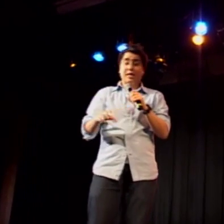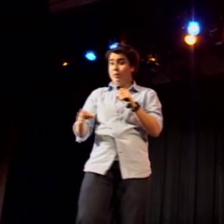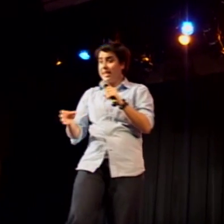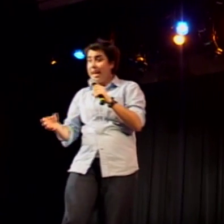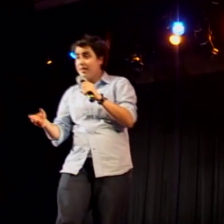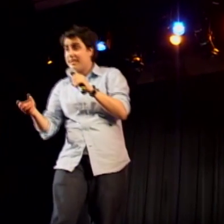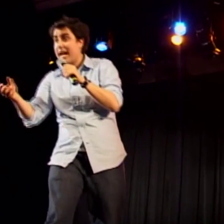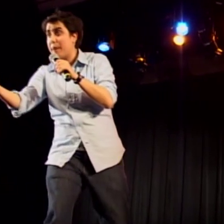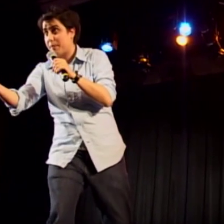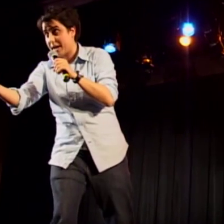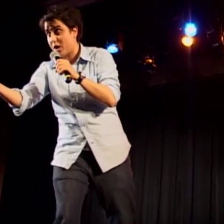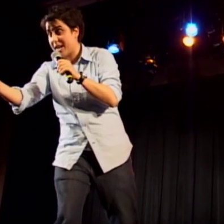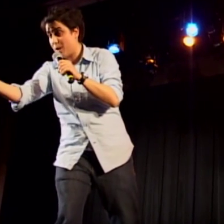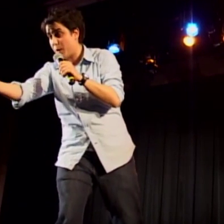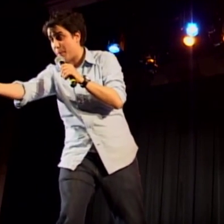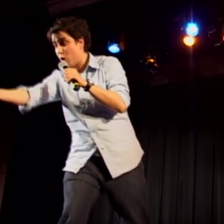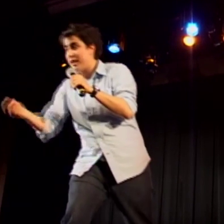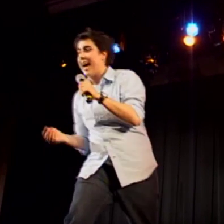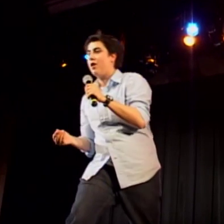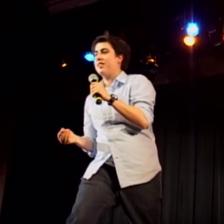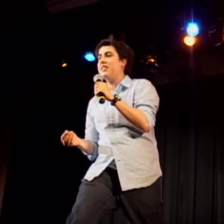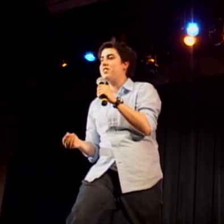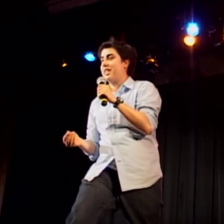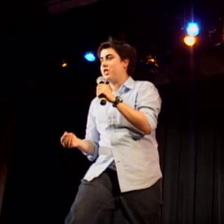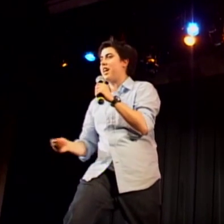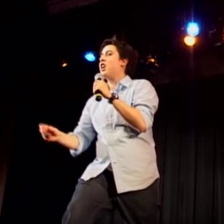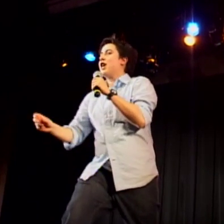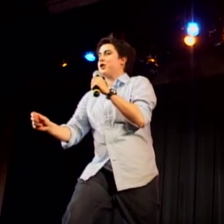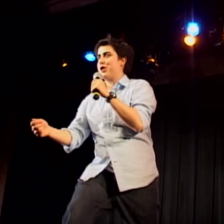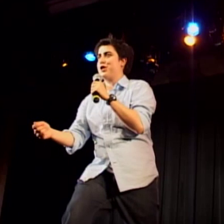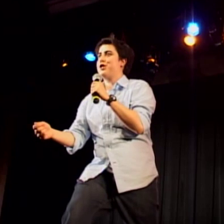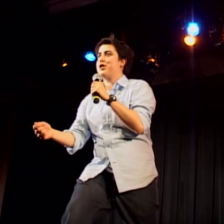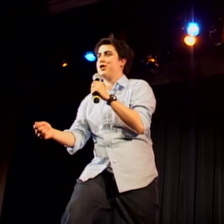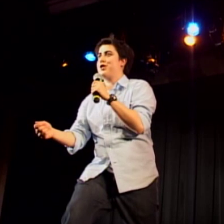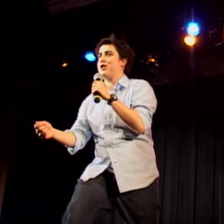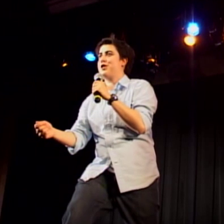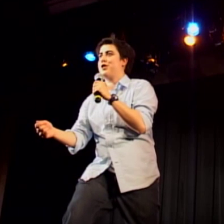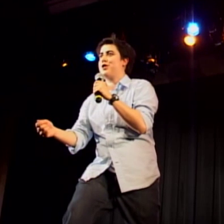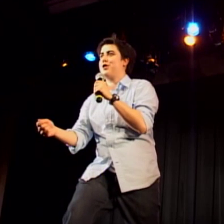not very nice. He would take the tape player and he would pull it out and leave the station at